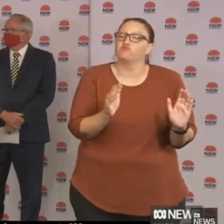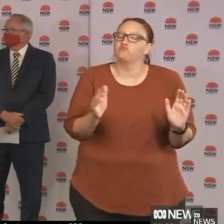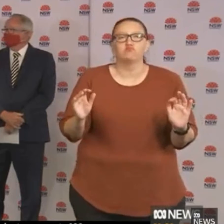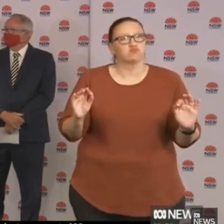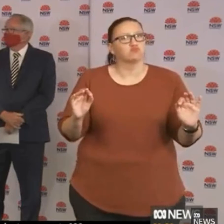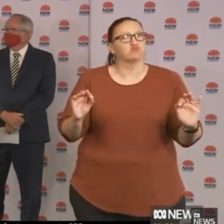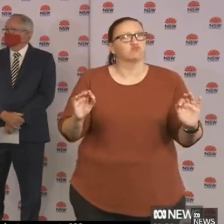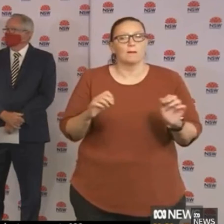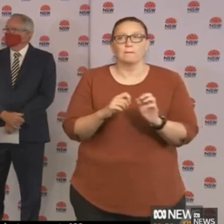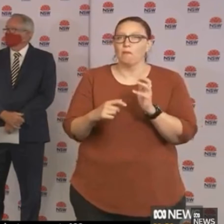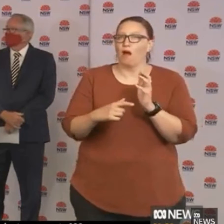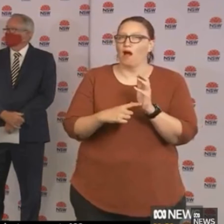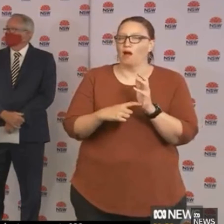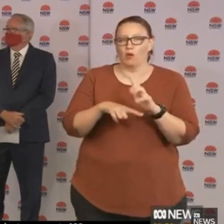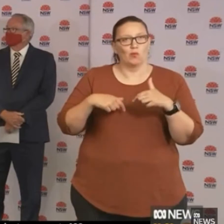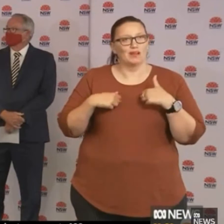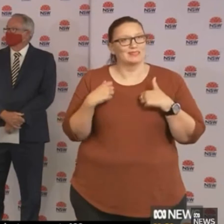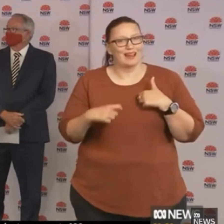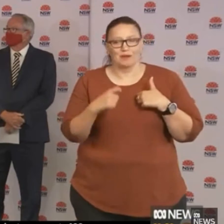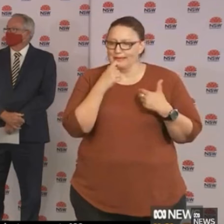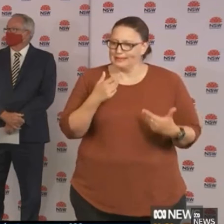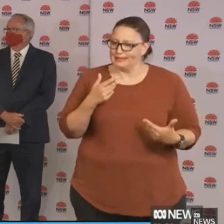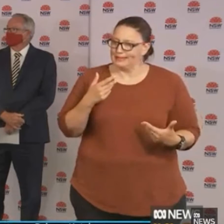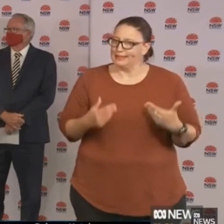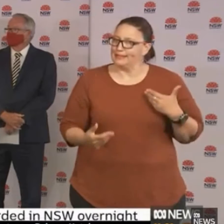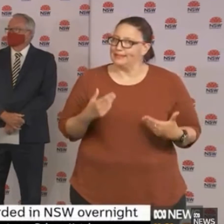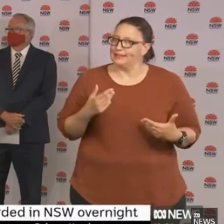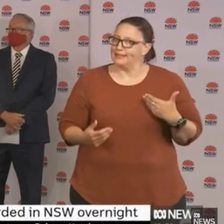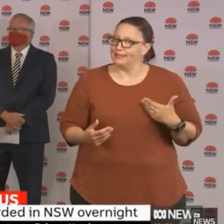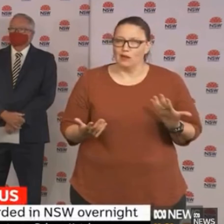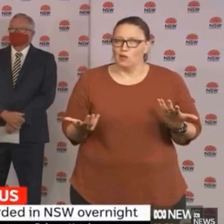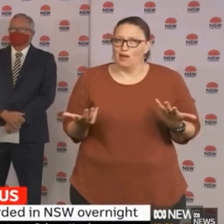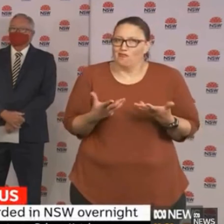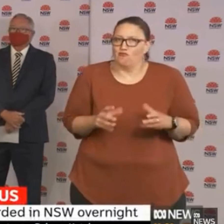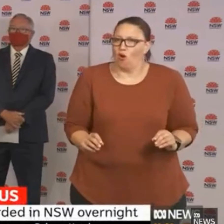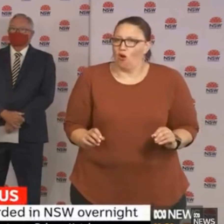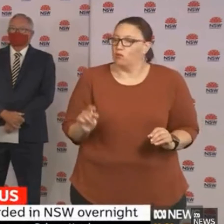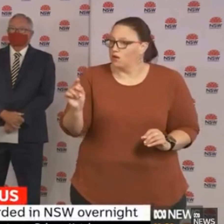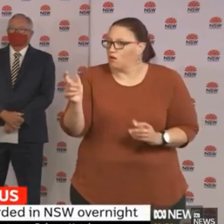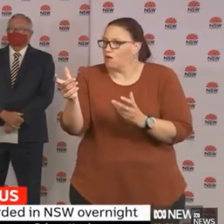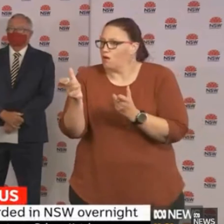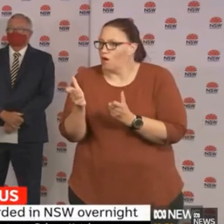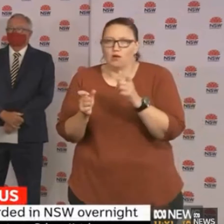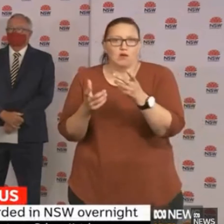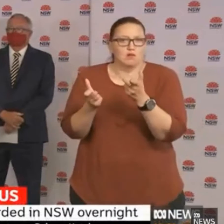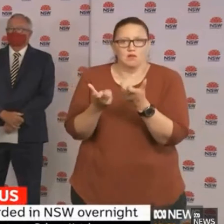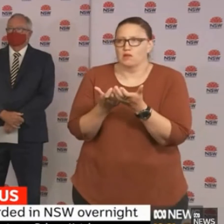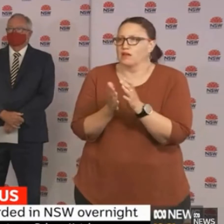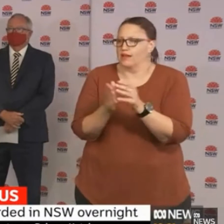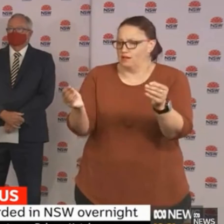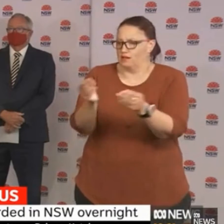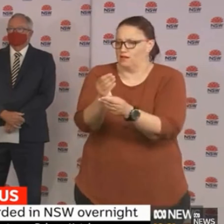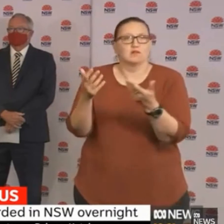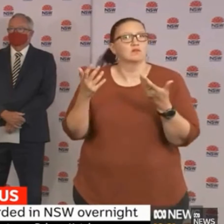those cases, and also of not really being able to identify what we call the intermediaries, those unlinked cases, for us